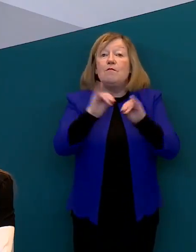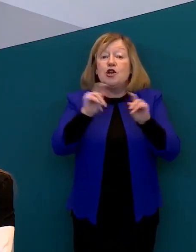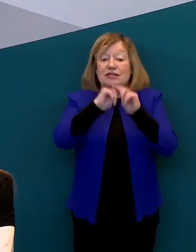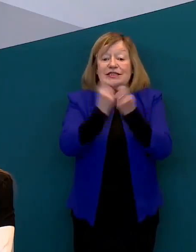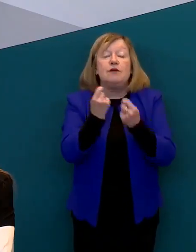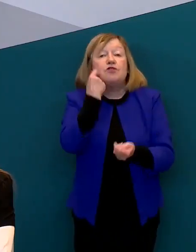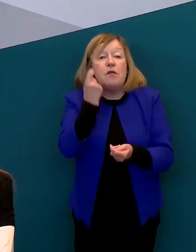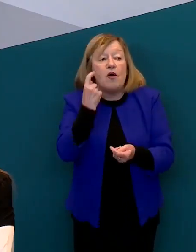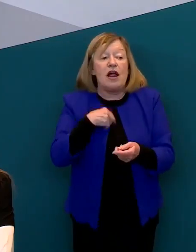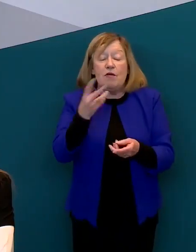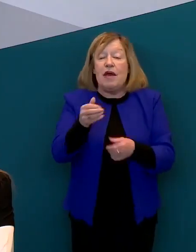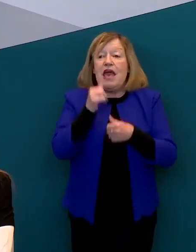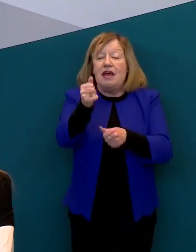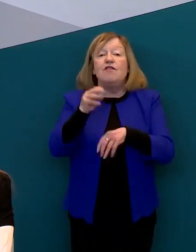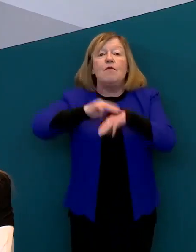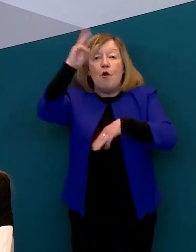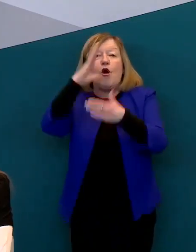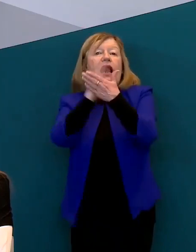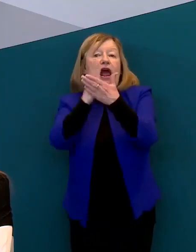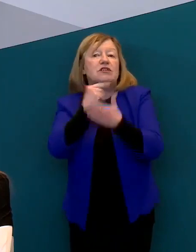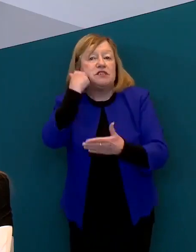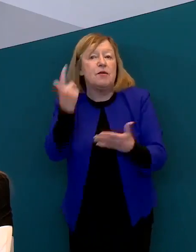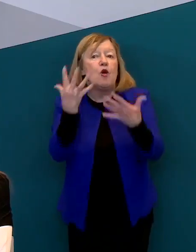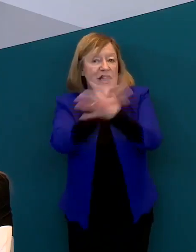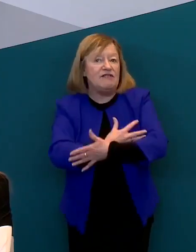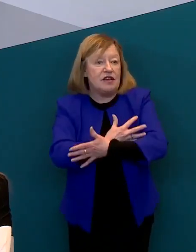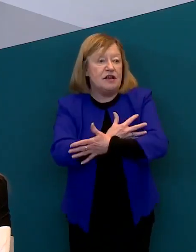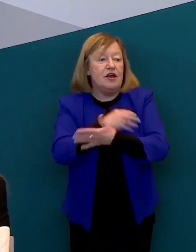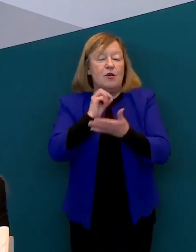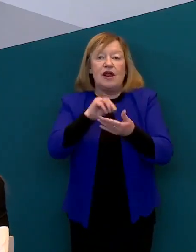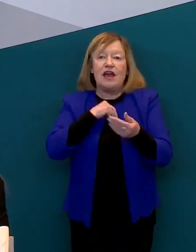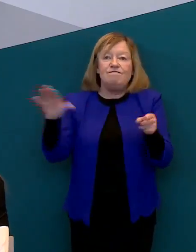and I think I'll be in a position to give you full clarity on it tomorrow evening when I have the full understanding of the facts.